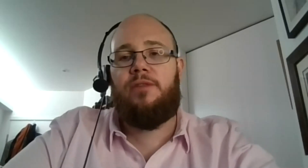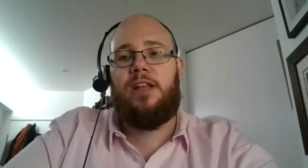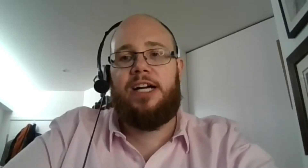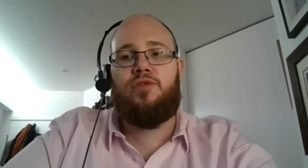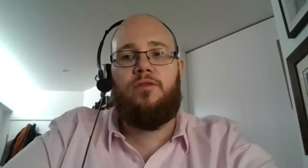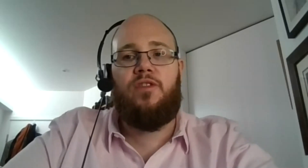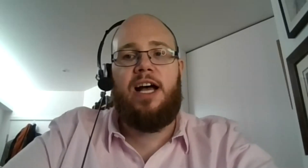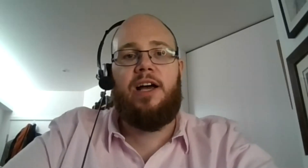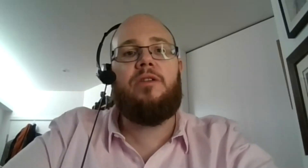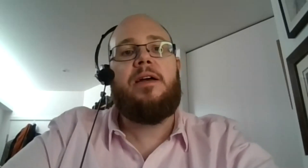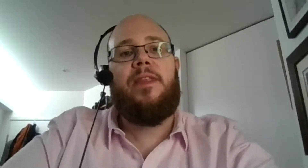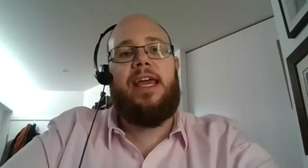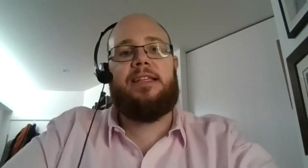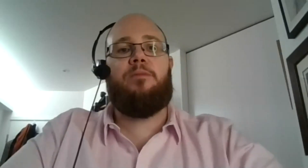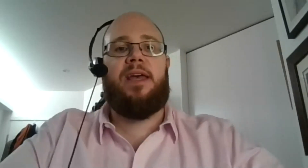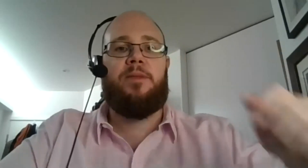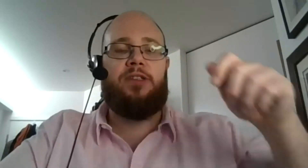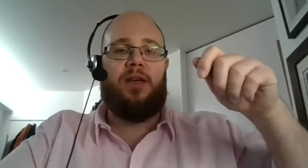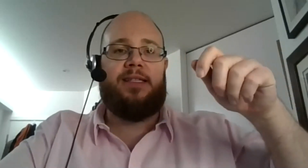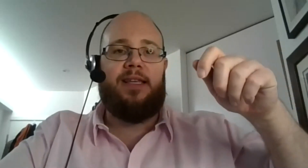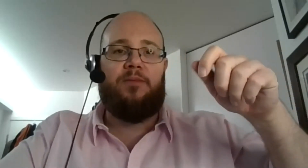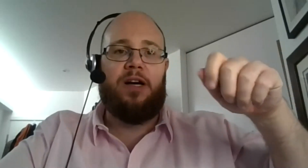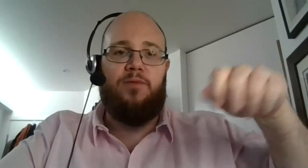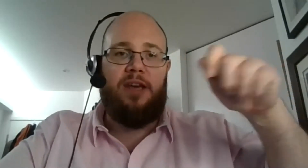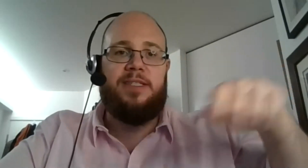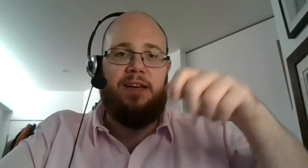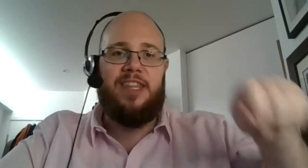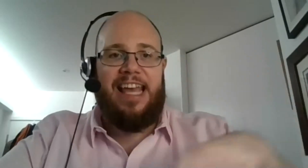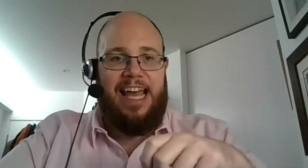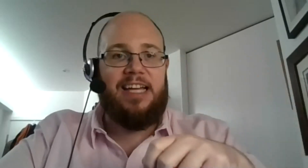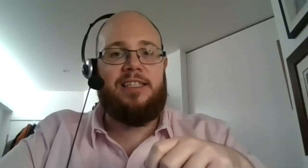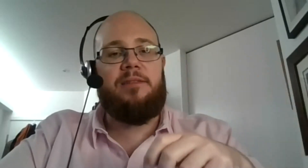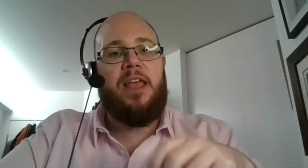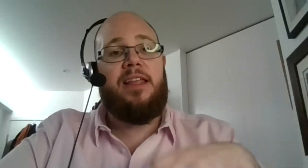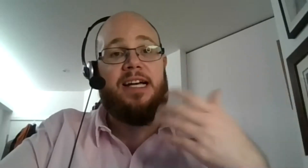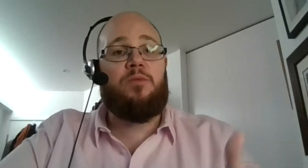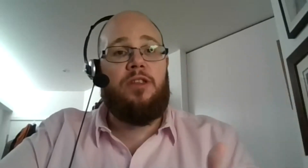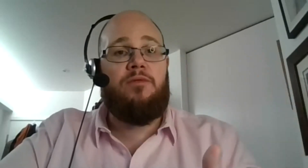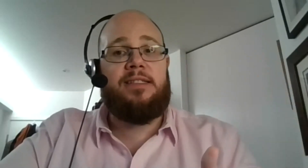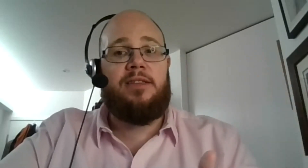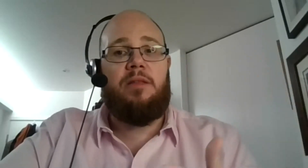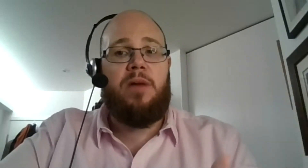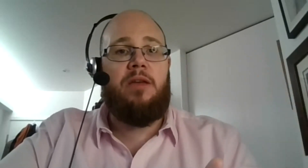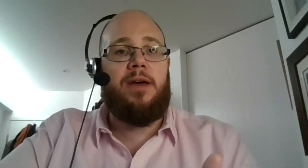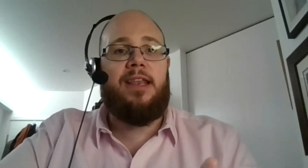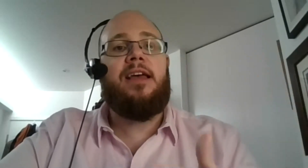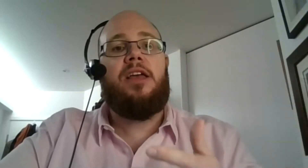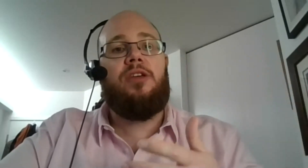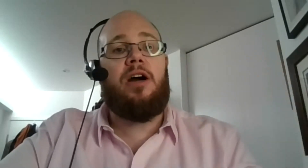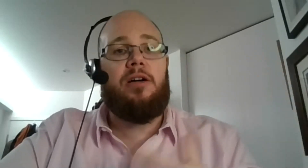for lateral flow is the kind of using of the kit. And that's one of the reasons at the moment you can't